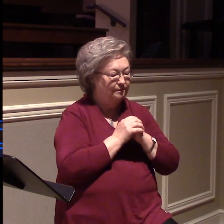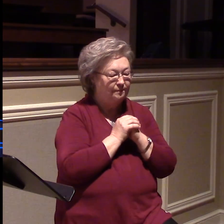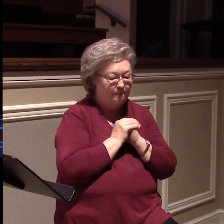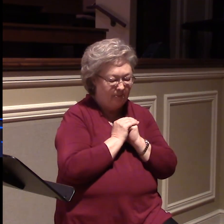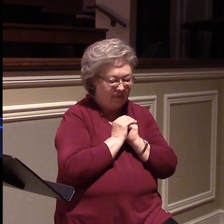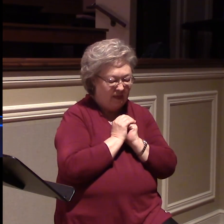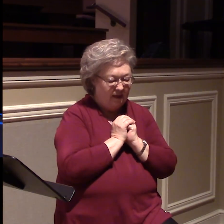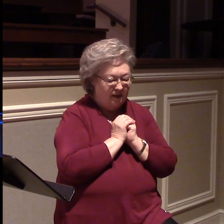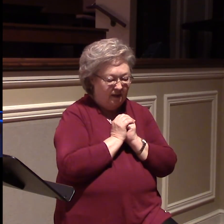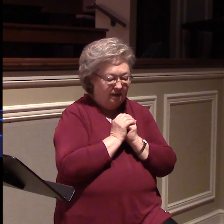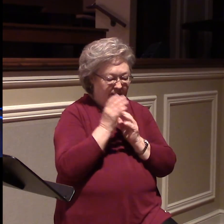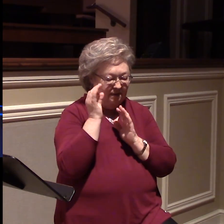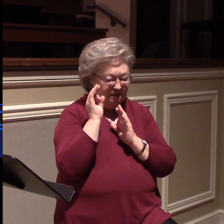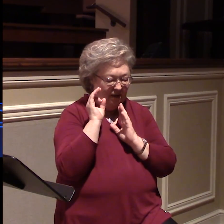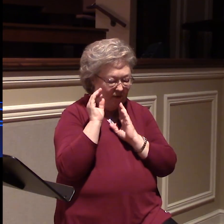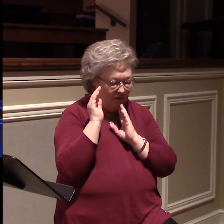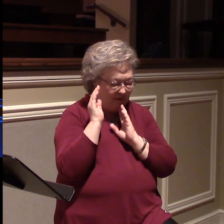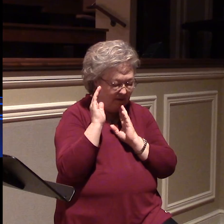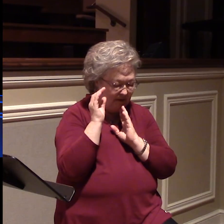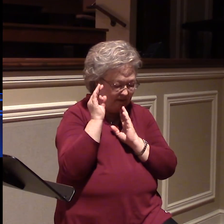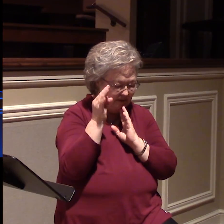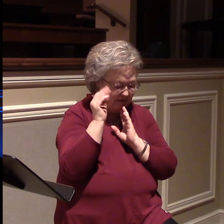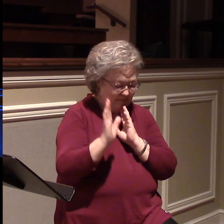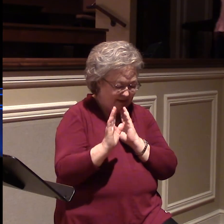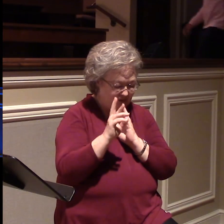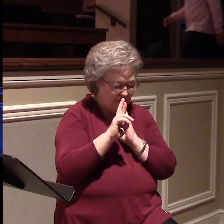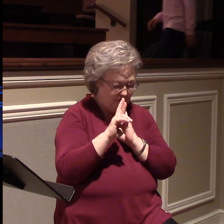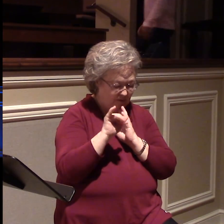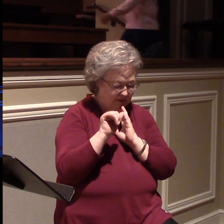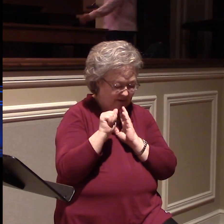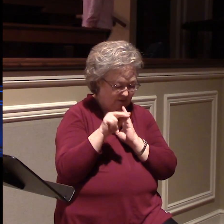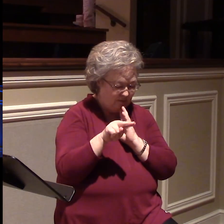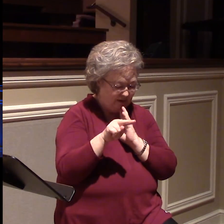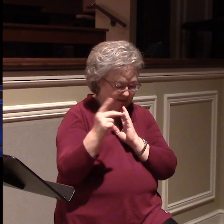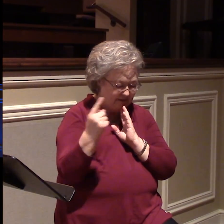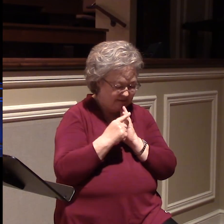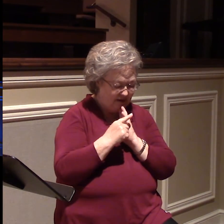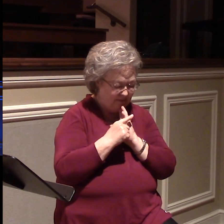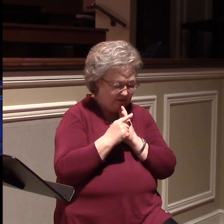As Pastor Ryan comes to lead our hymn of invitation,